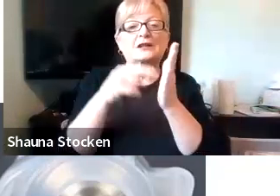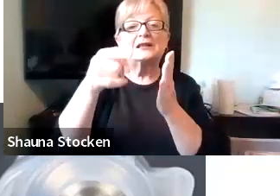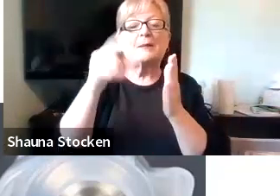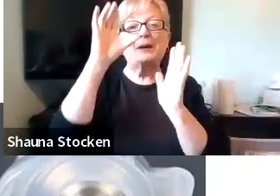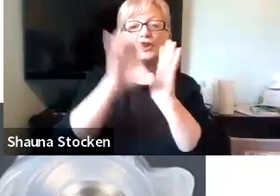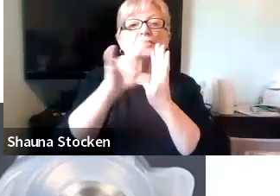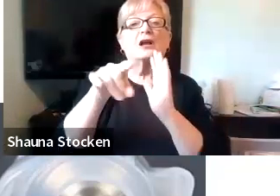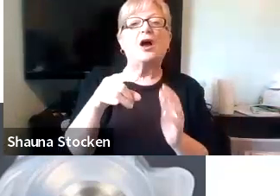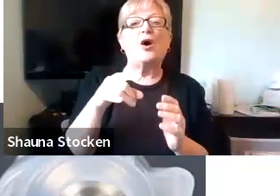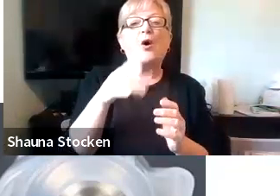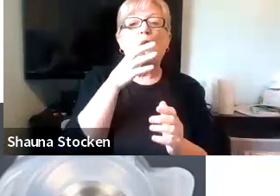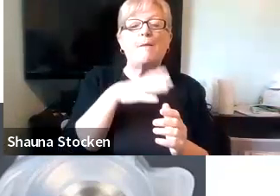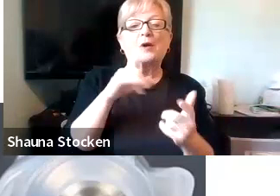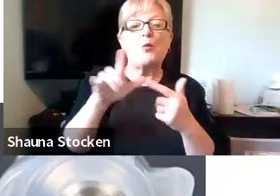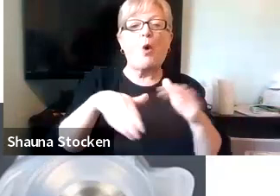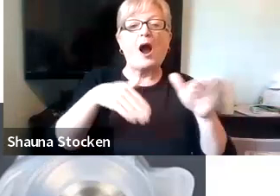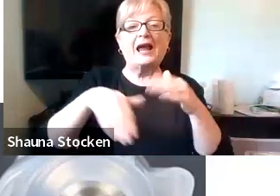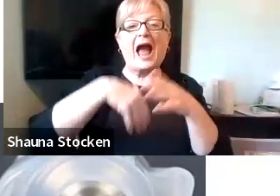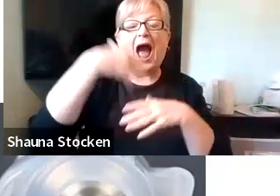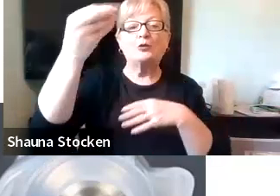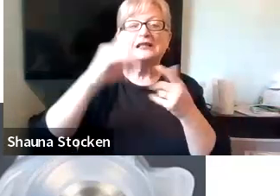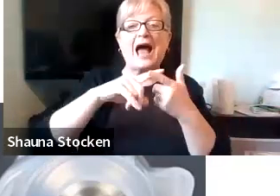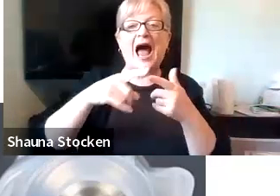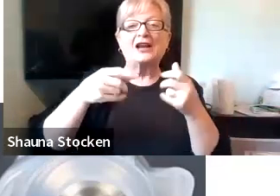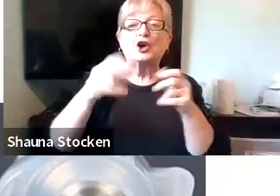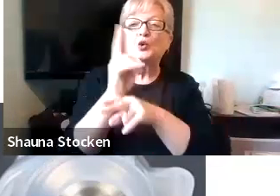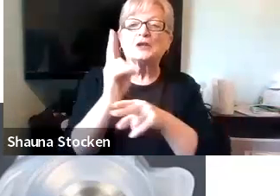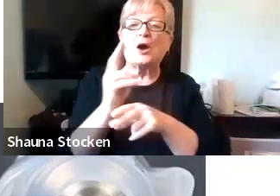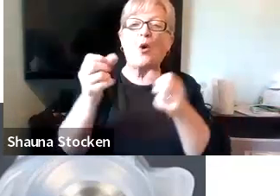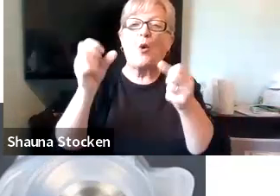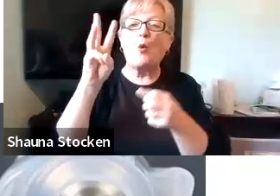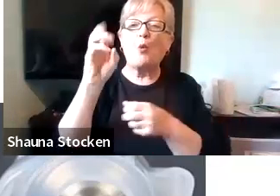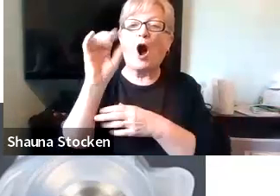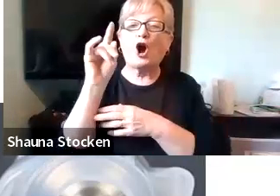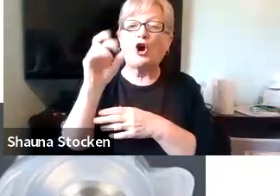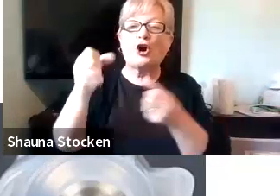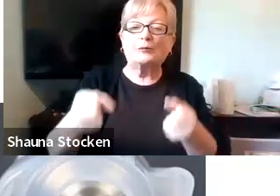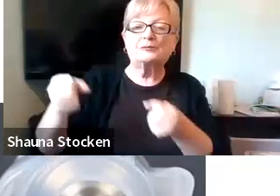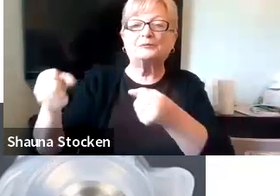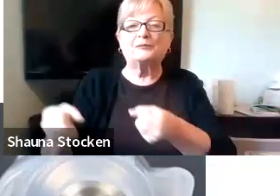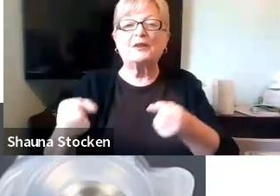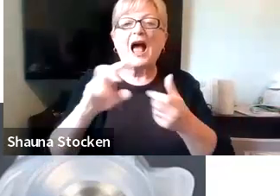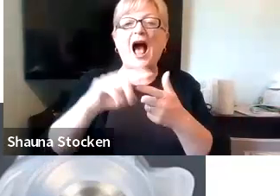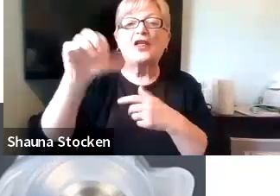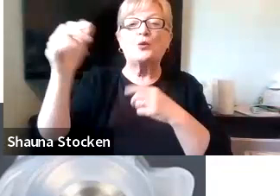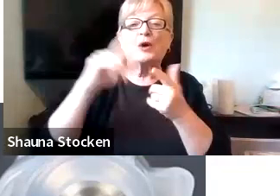sunny day using a walker. The second is of a brightly colored medication reminder